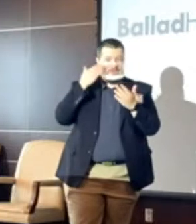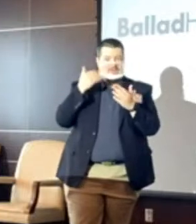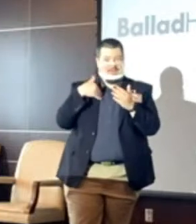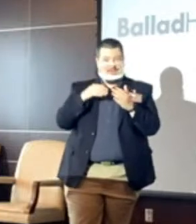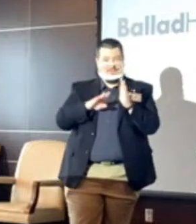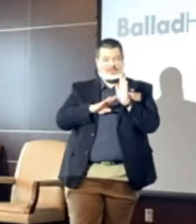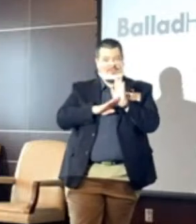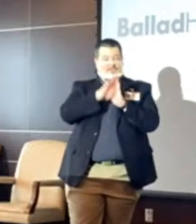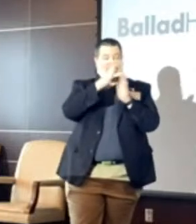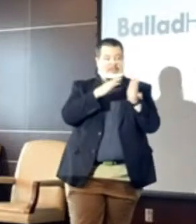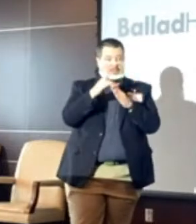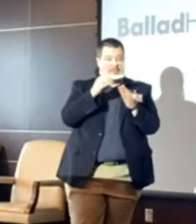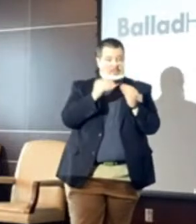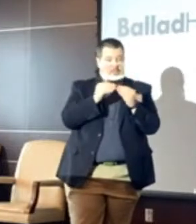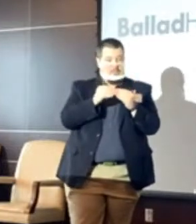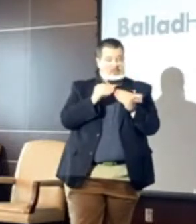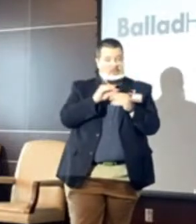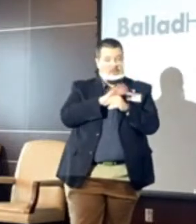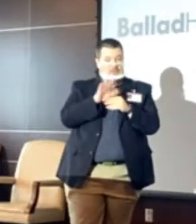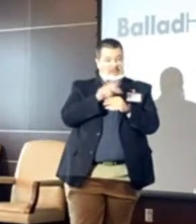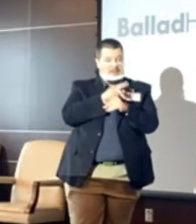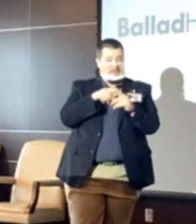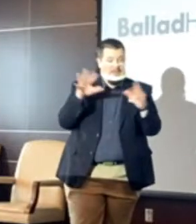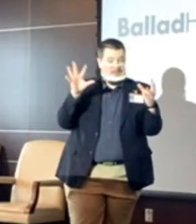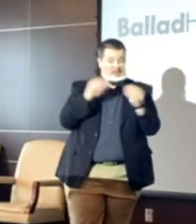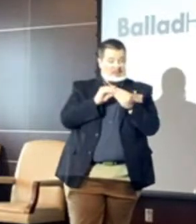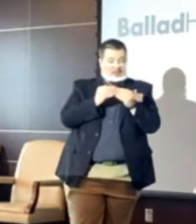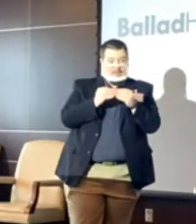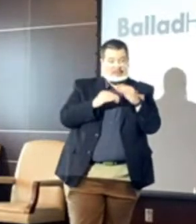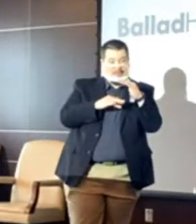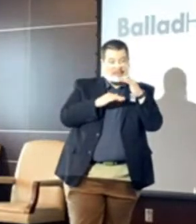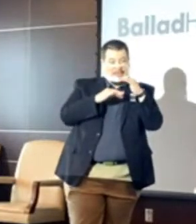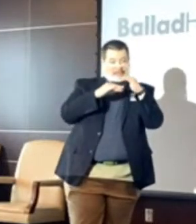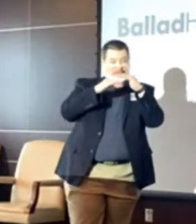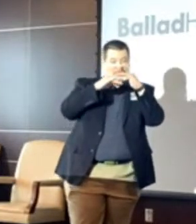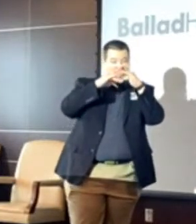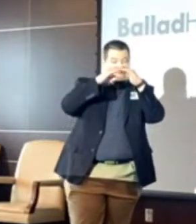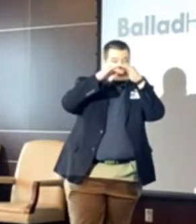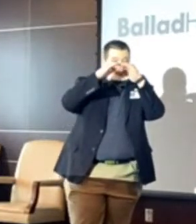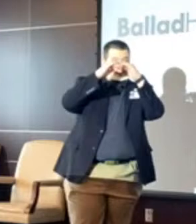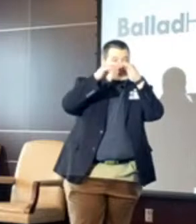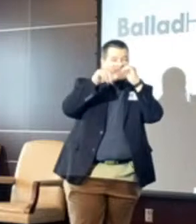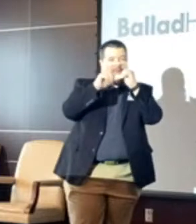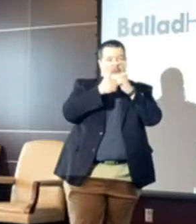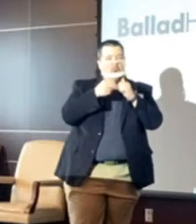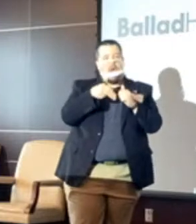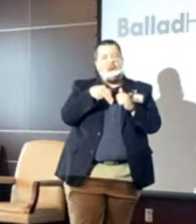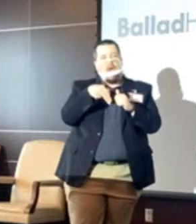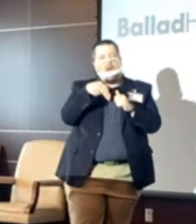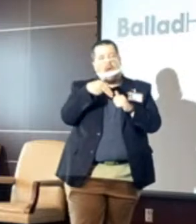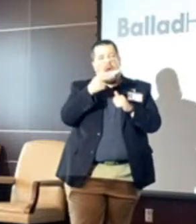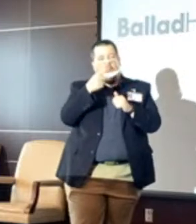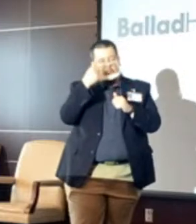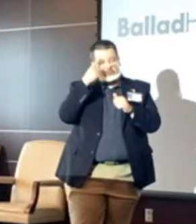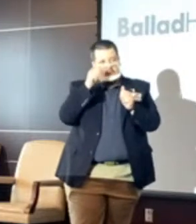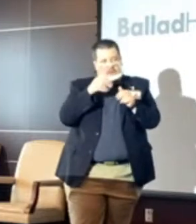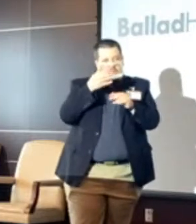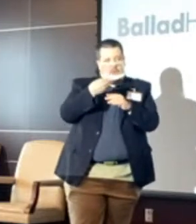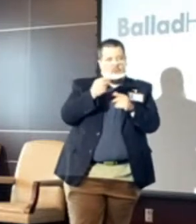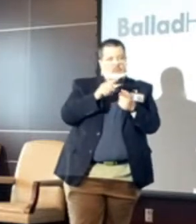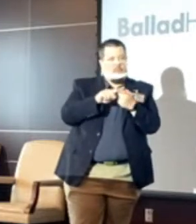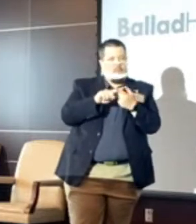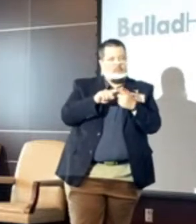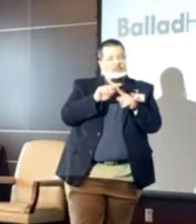planning to handle more COVID patients, but as the total number of patients grows, how high do you think you can take that number before